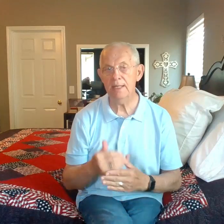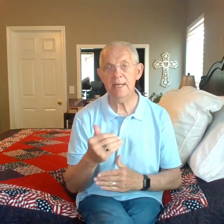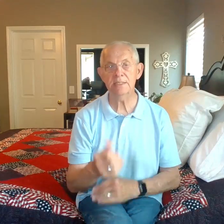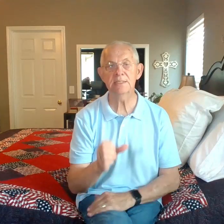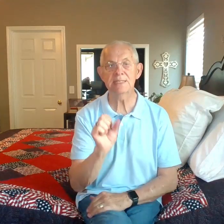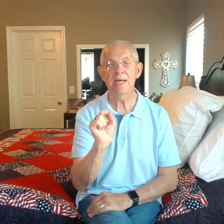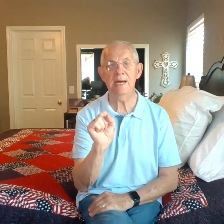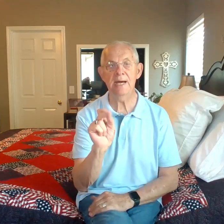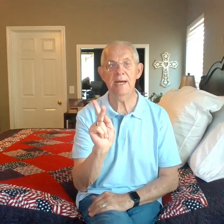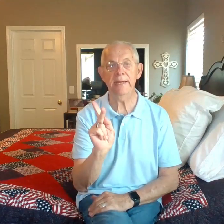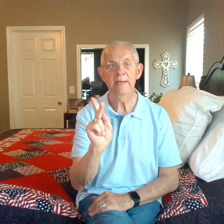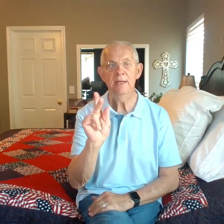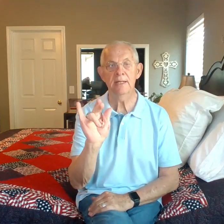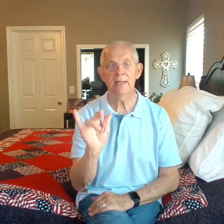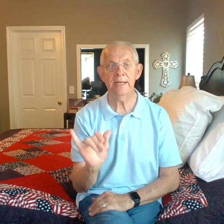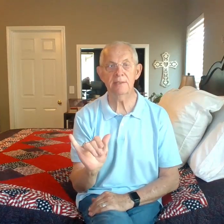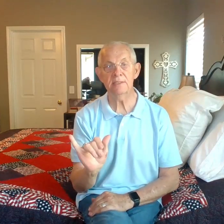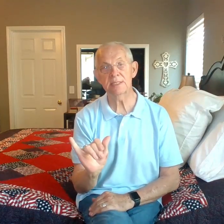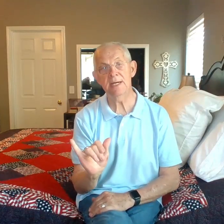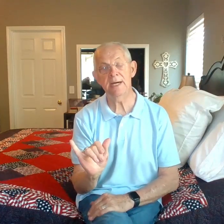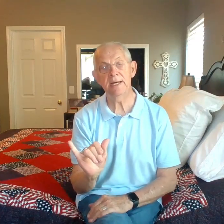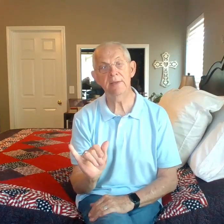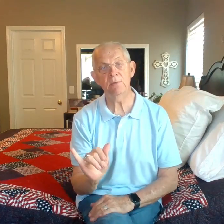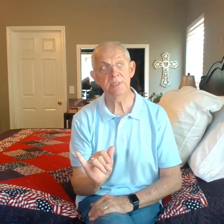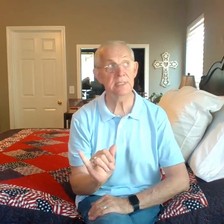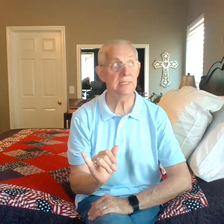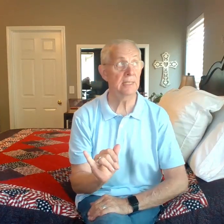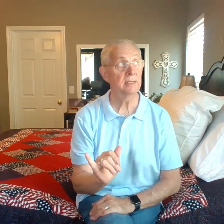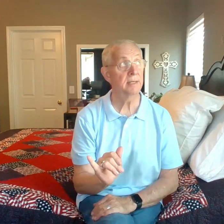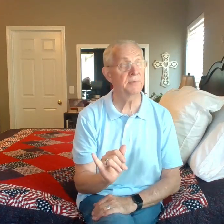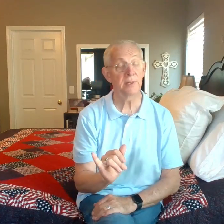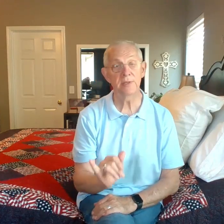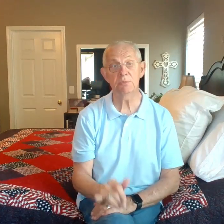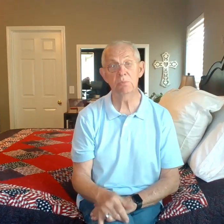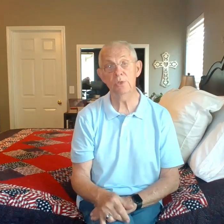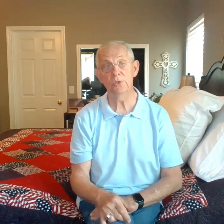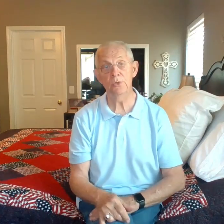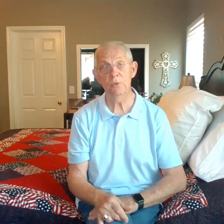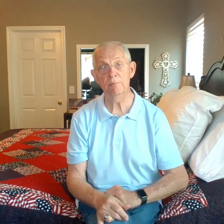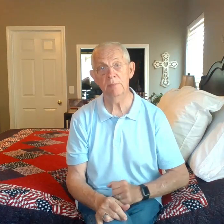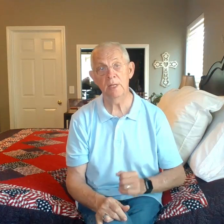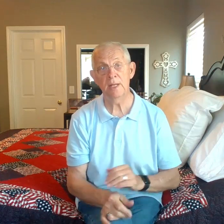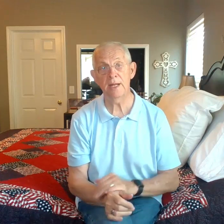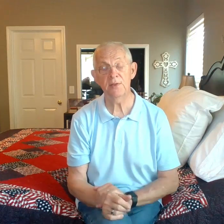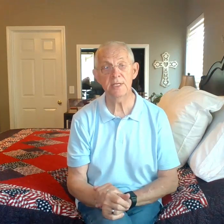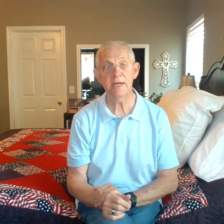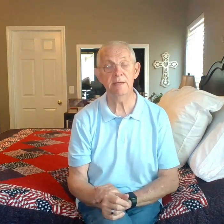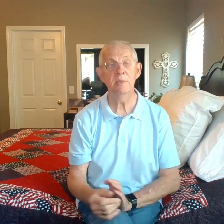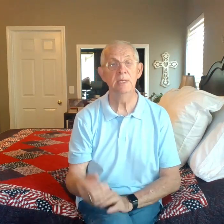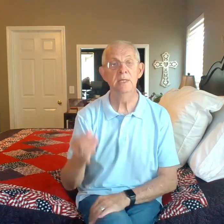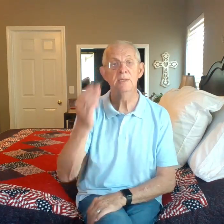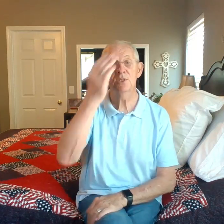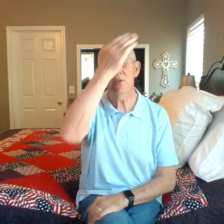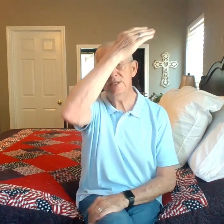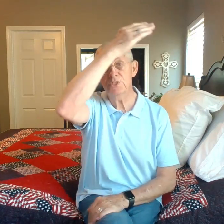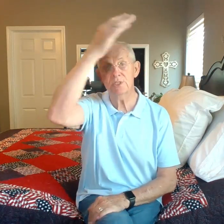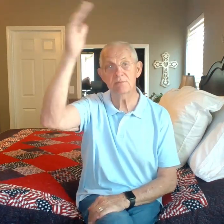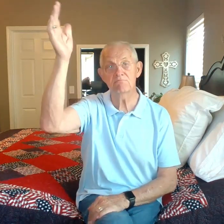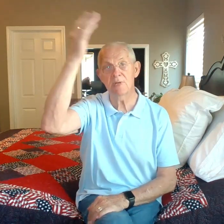Next, sky, like the sky that we see up there that's blue a lot of the time. So that's just like